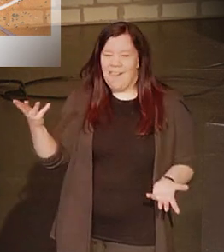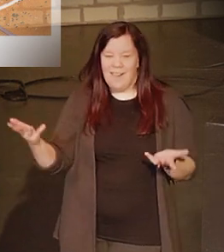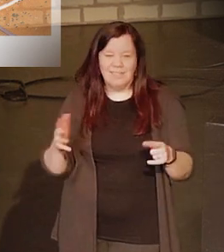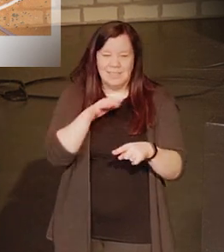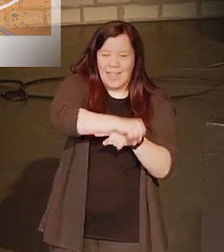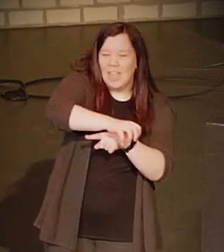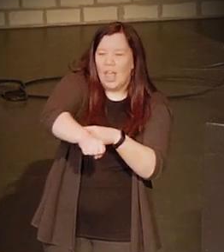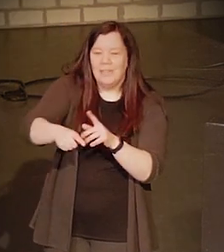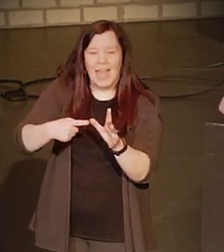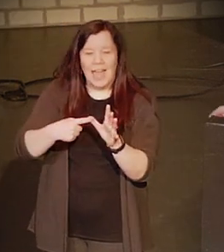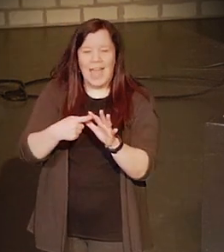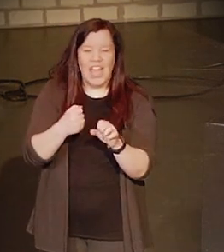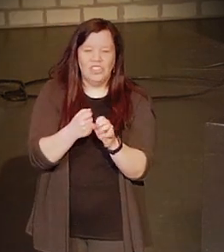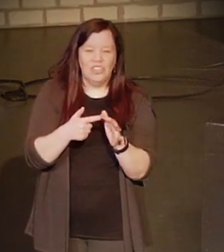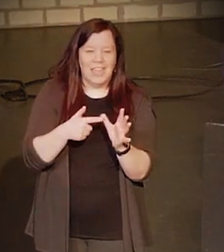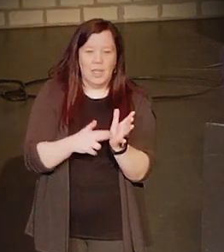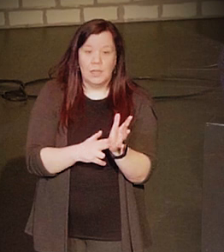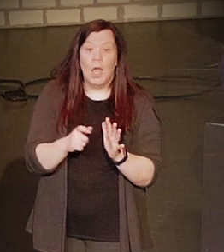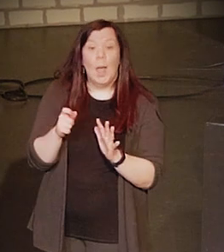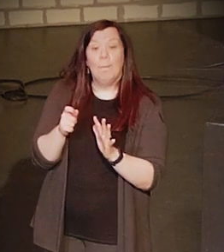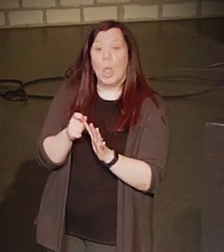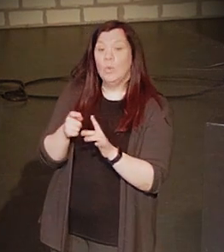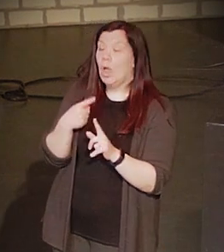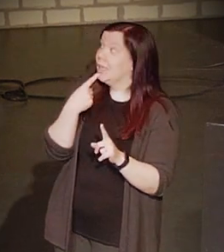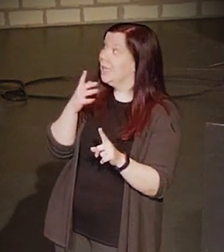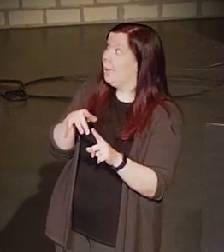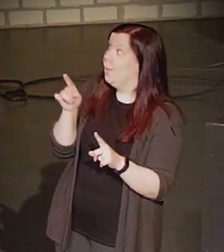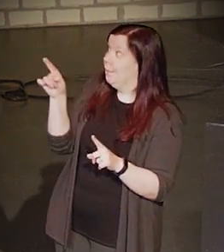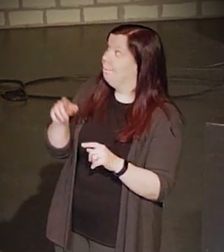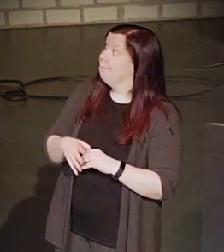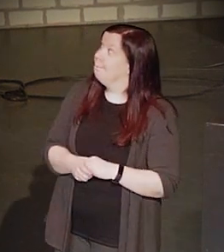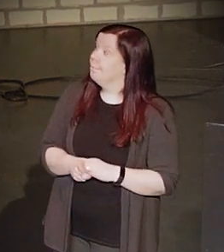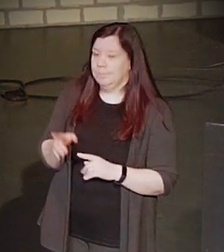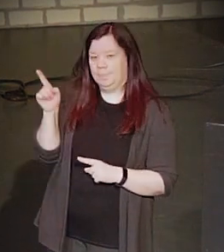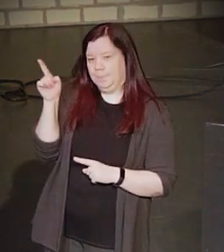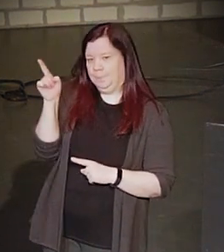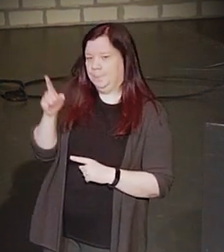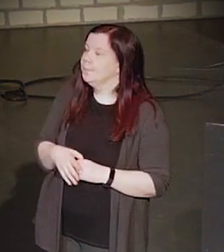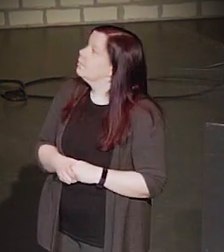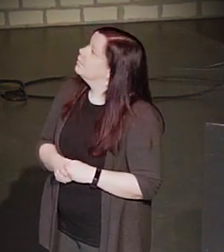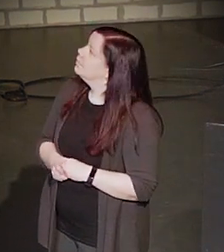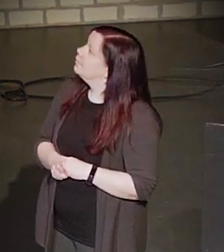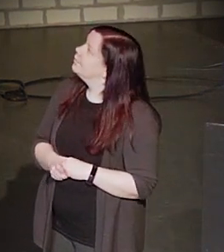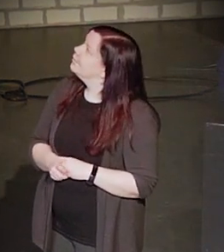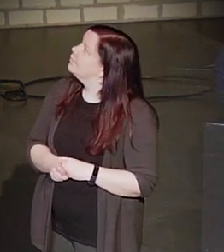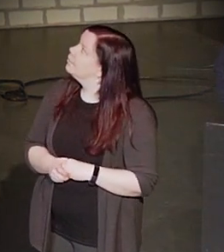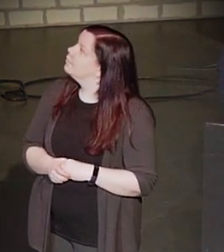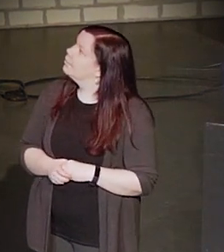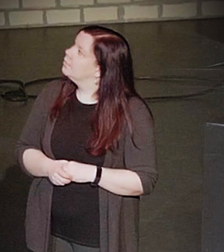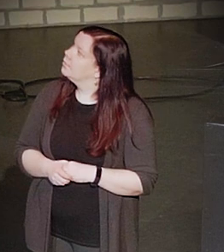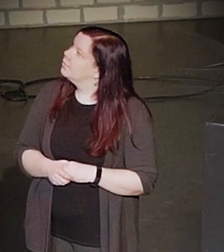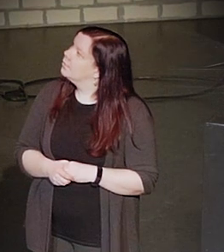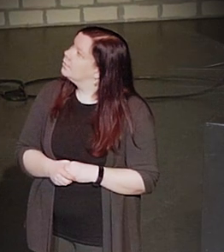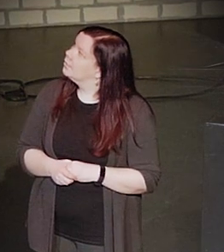the Aegean world. Right? This is what Plutarch will say about him. Lysander was more powerful than any other Greek before him had